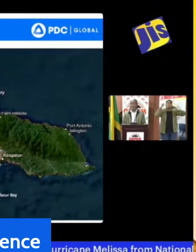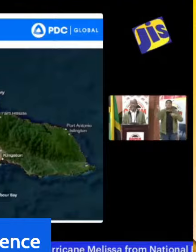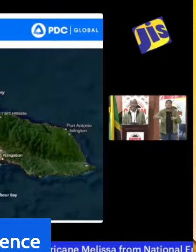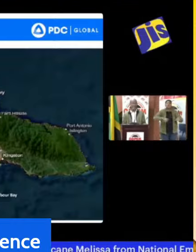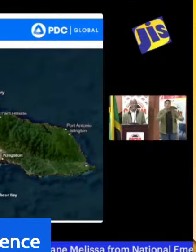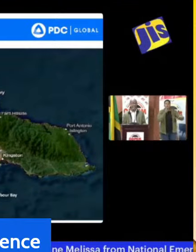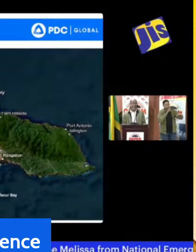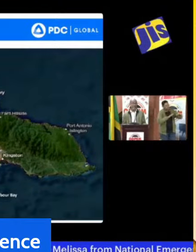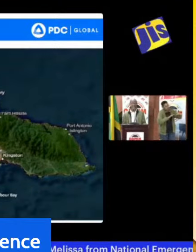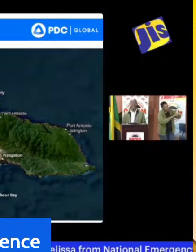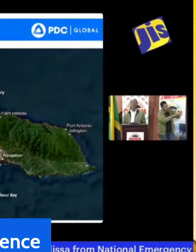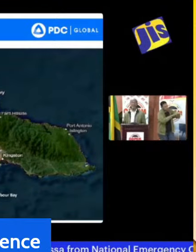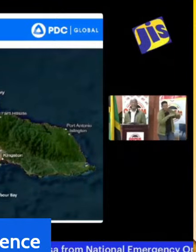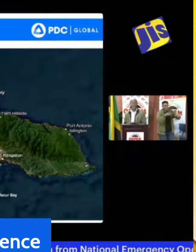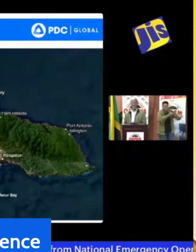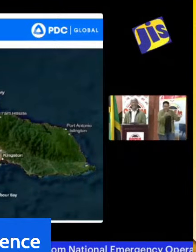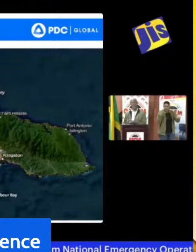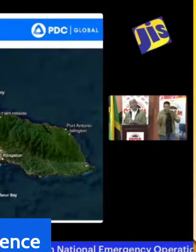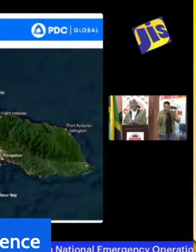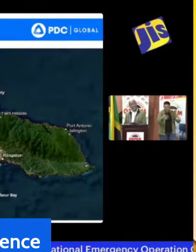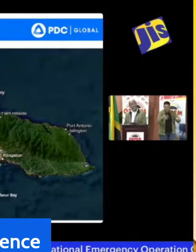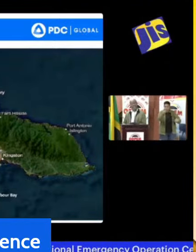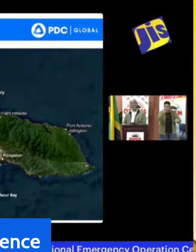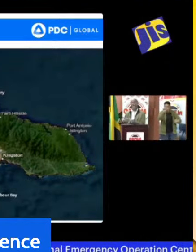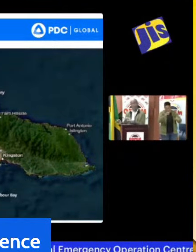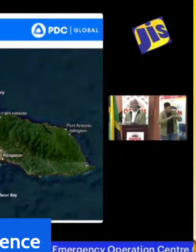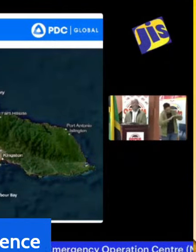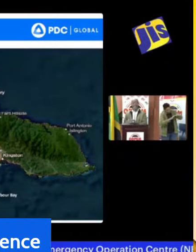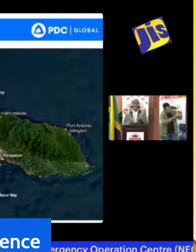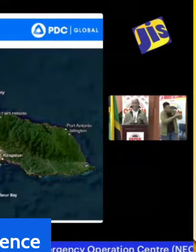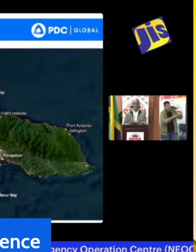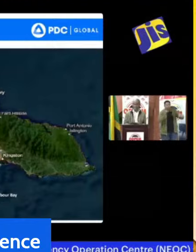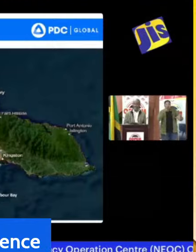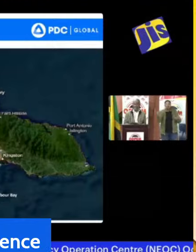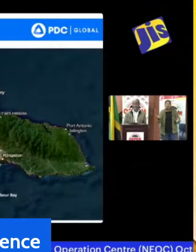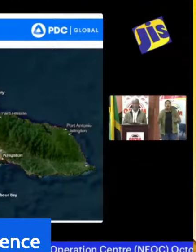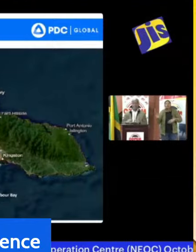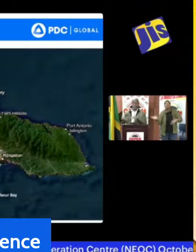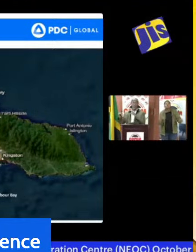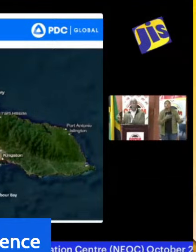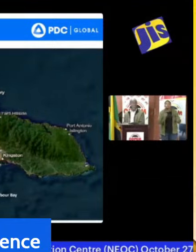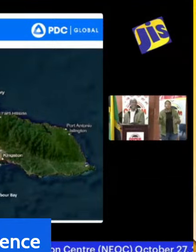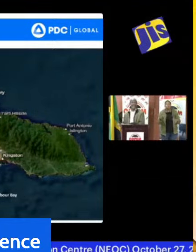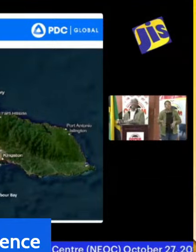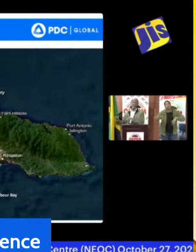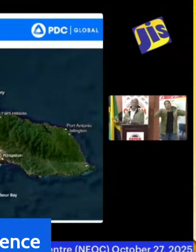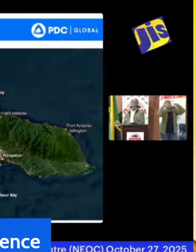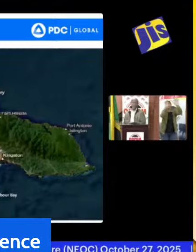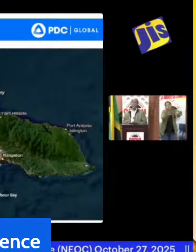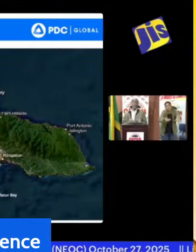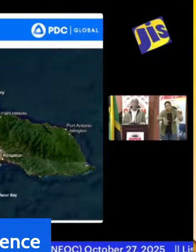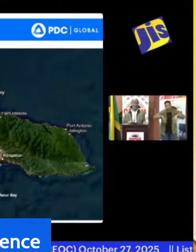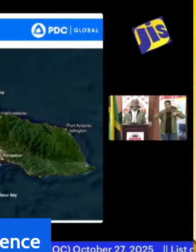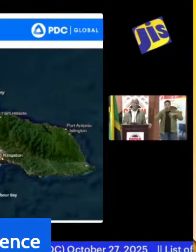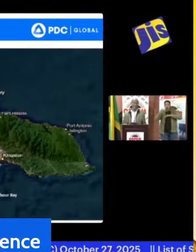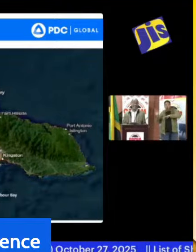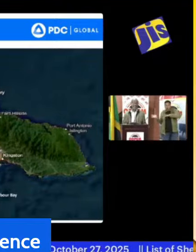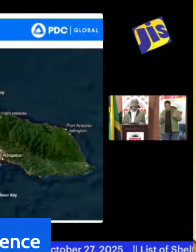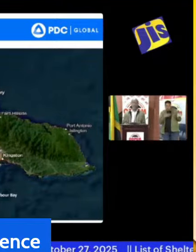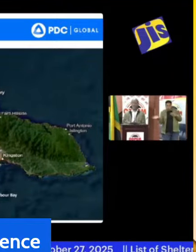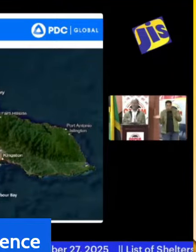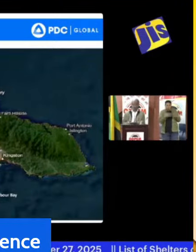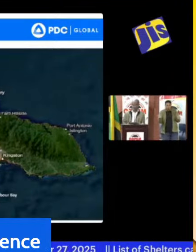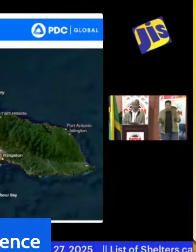coastal areas that is driven by the wind on the waves of the sea. So the wind actually pushes the water of the